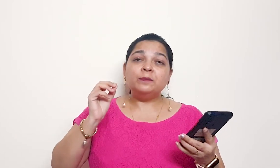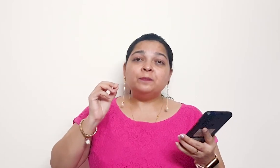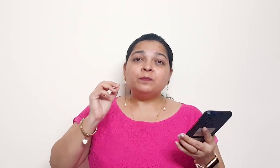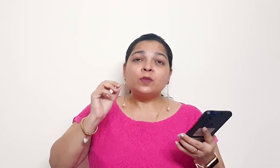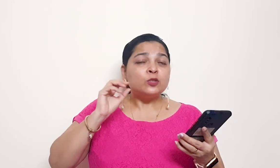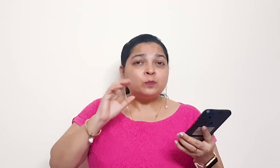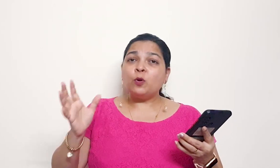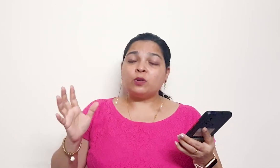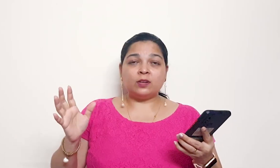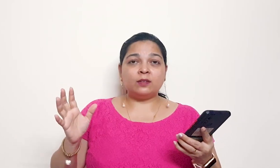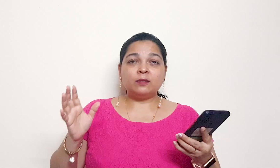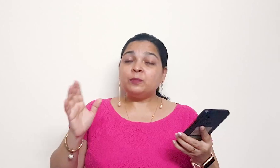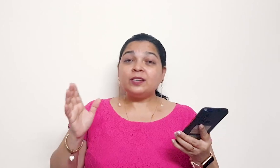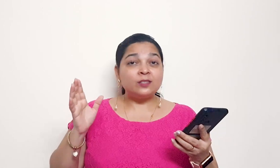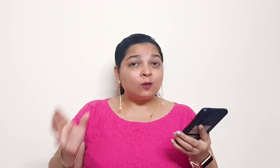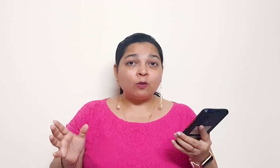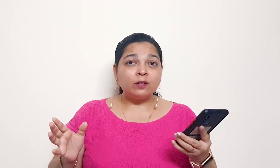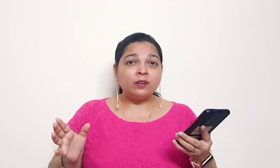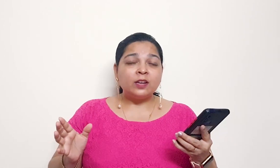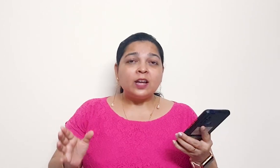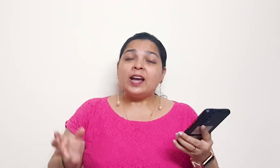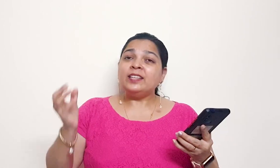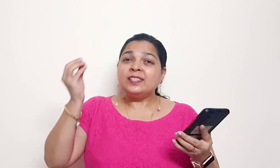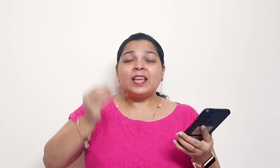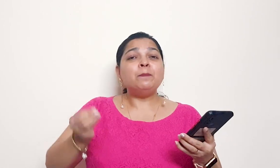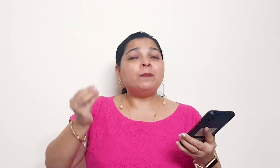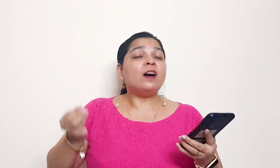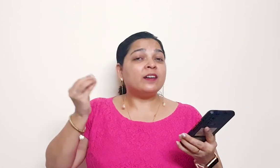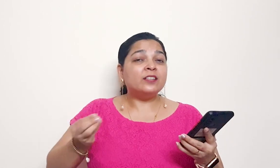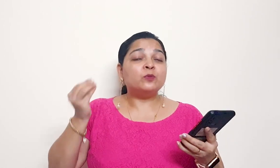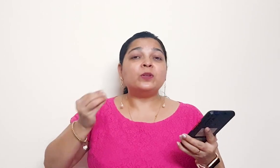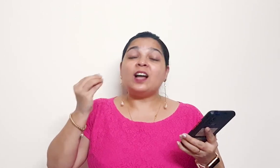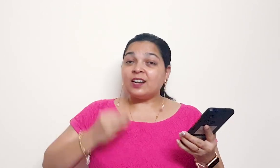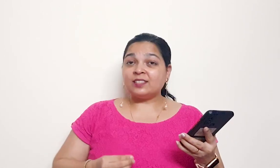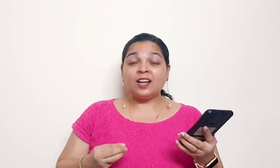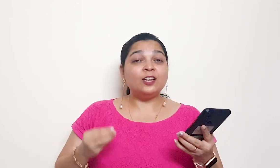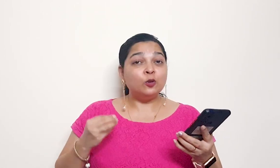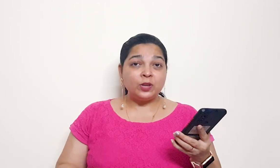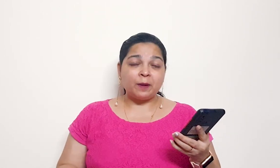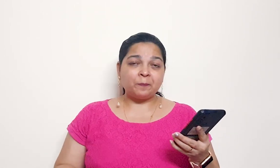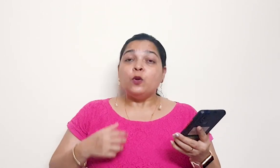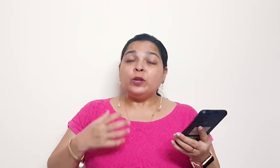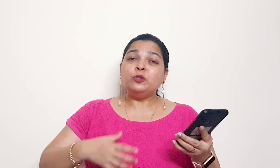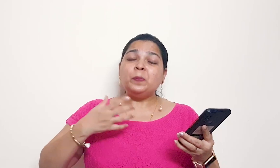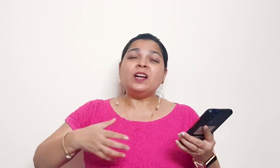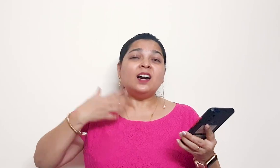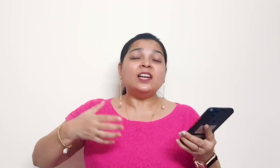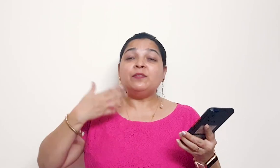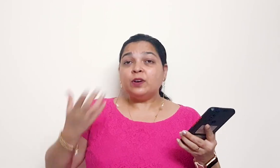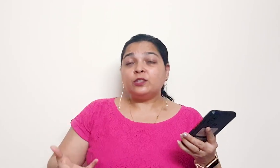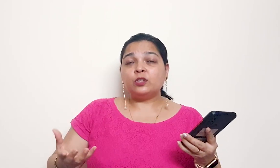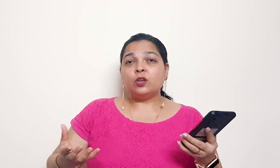God spoke. Praise the Lord. And the same power is with us. Hallelujah. When you